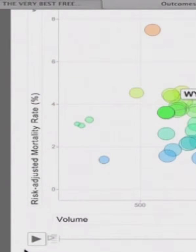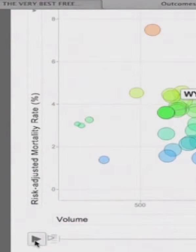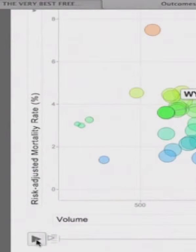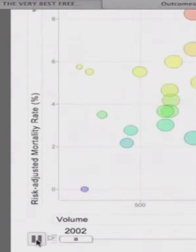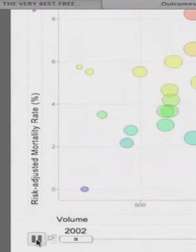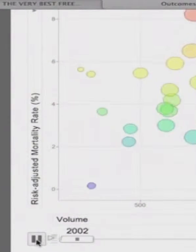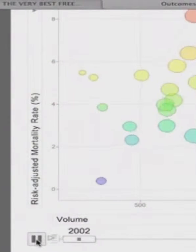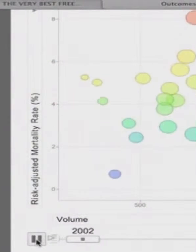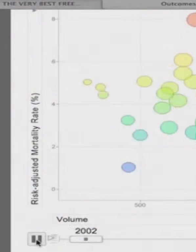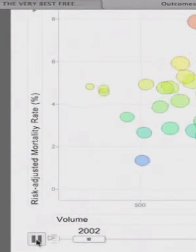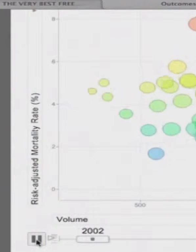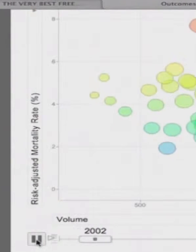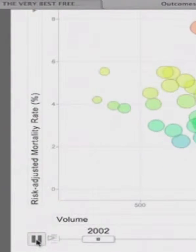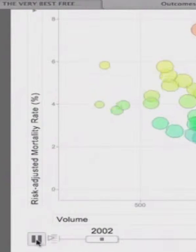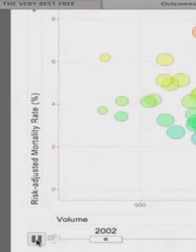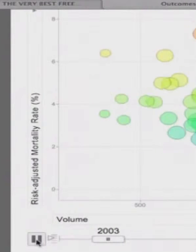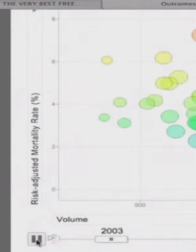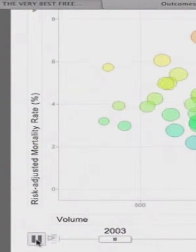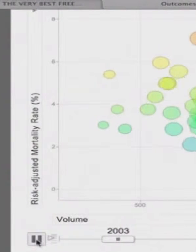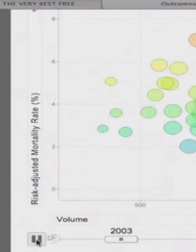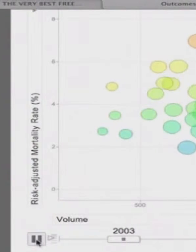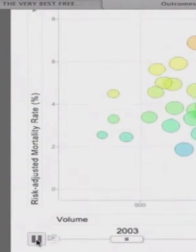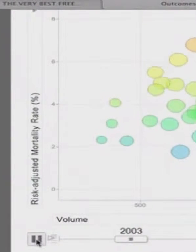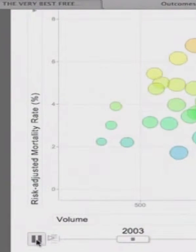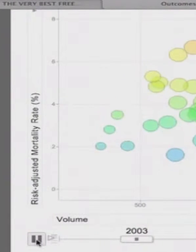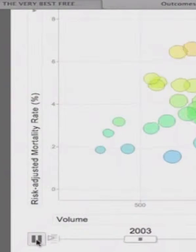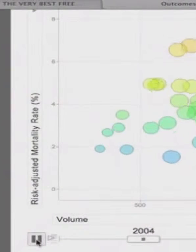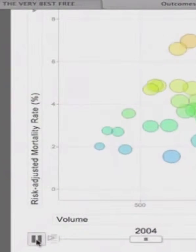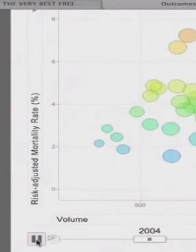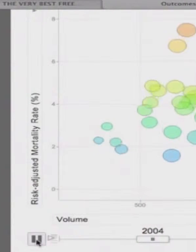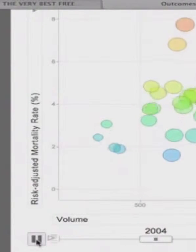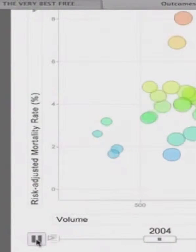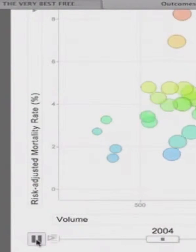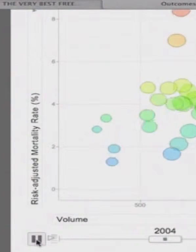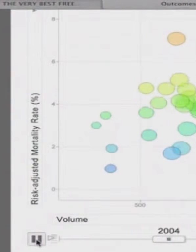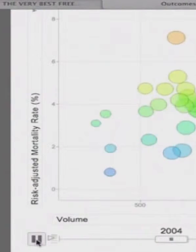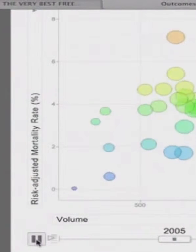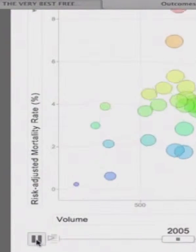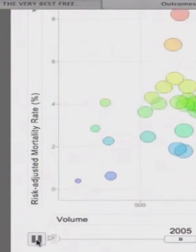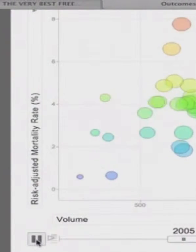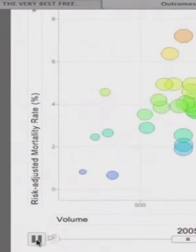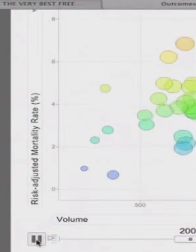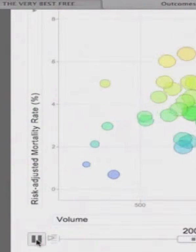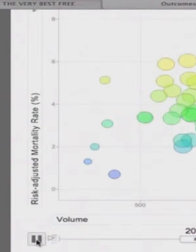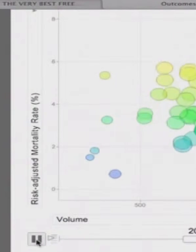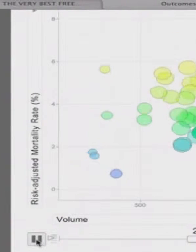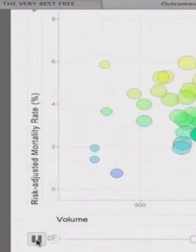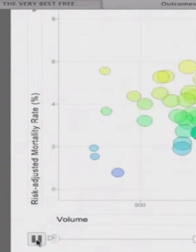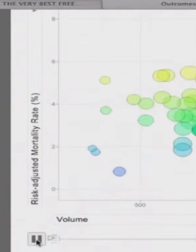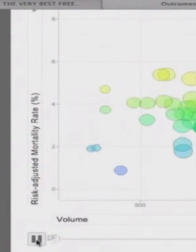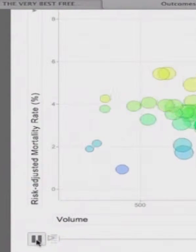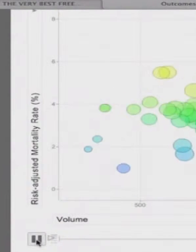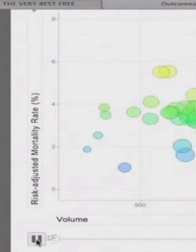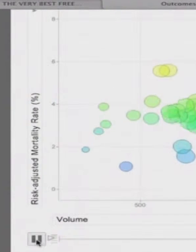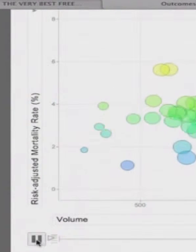stuff. So this is a chart of risk-adjusted mortality over time. So each of those blobs is a hospital. The big blobs that do more volume,